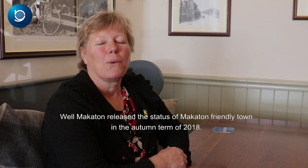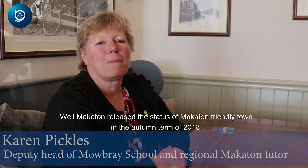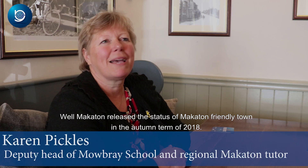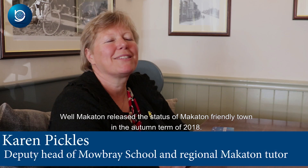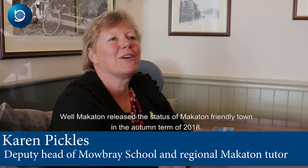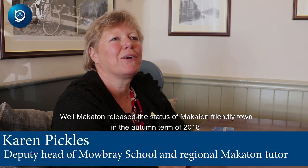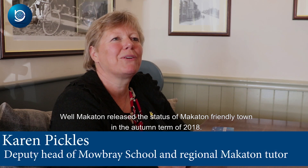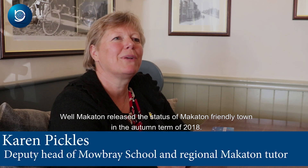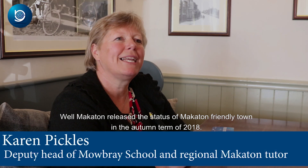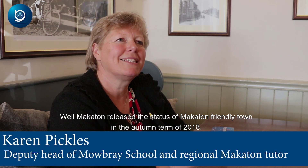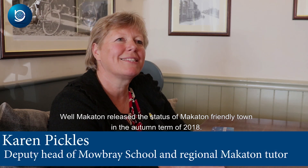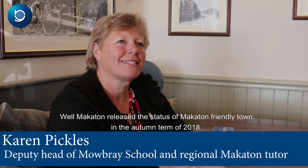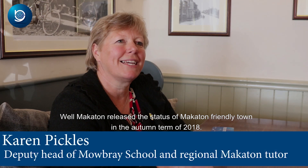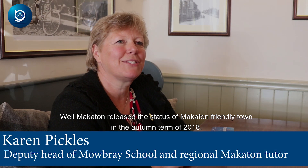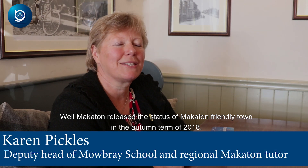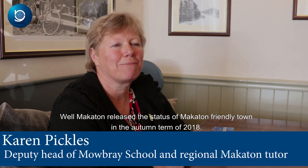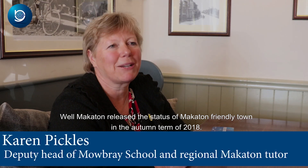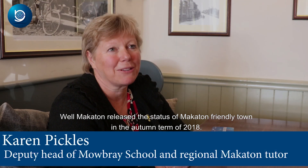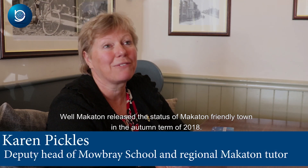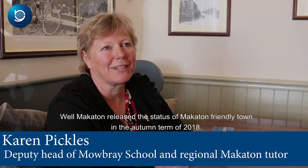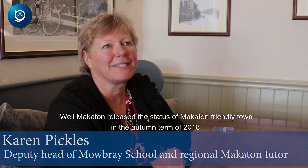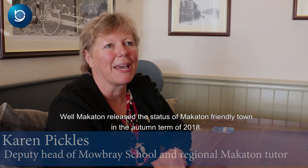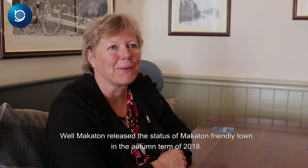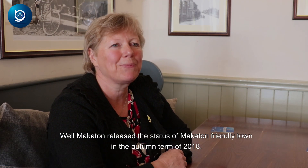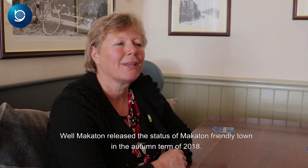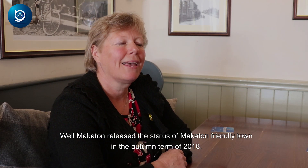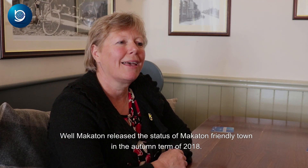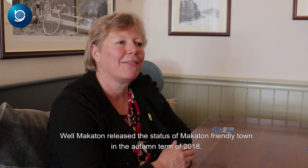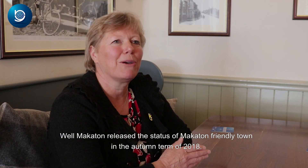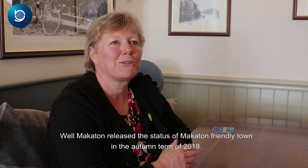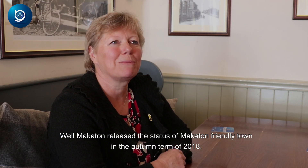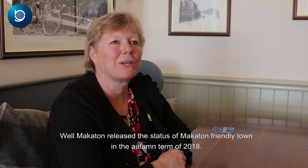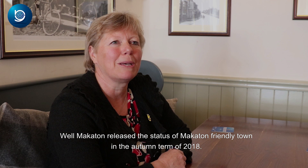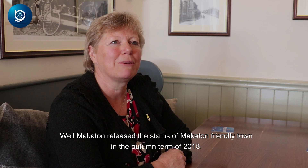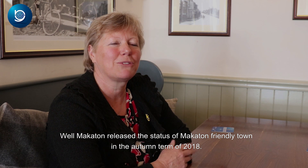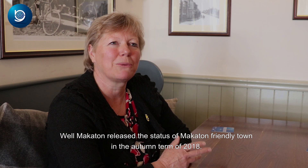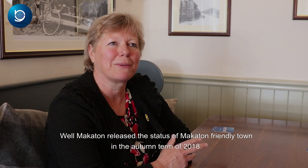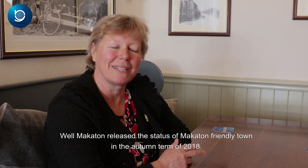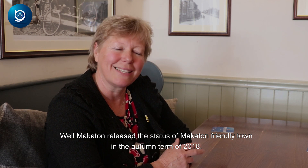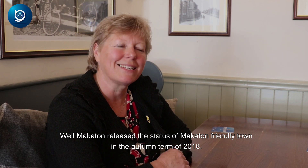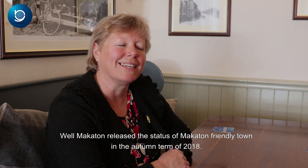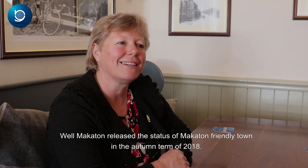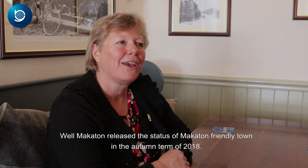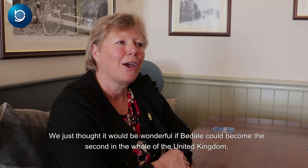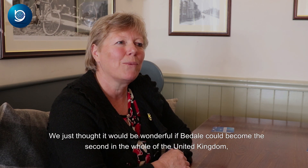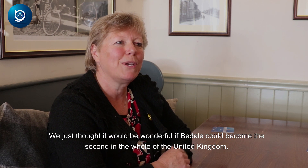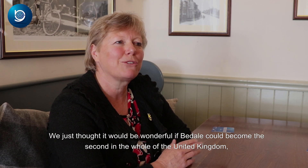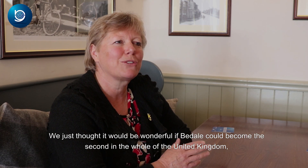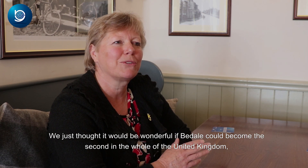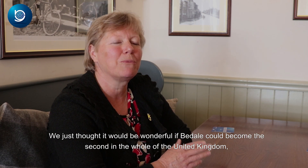Well Makaton released the status of Makaton friendly town in the autumn term of 2018 and we just thought it